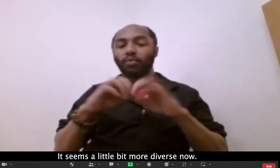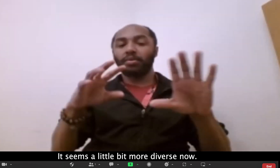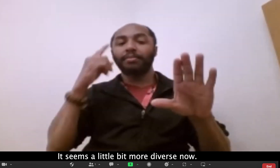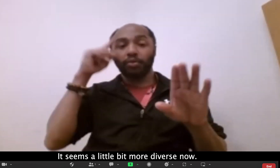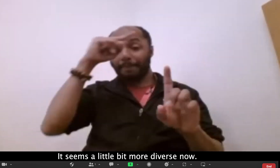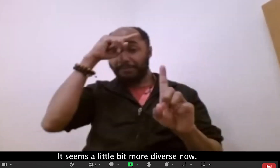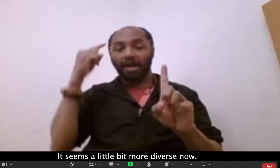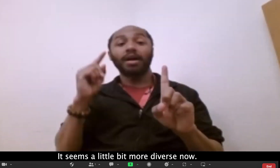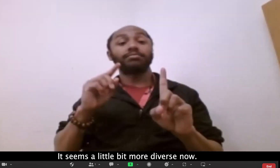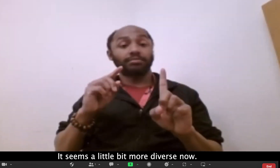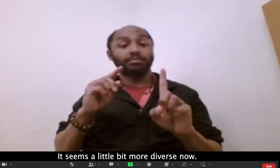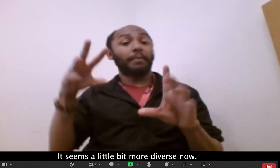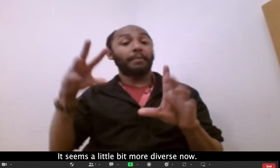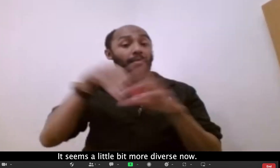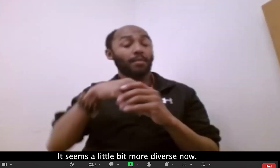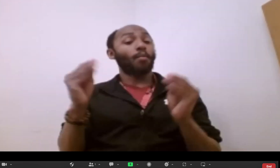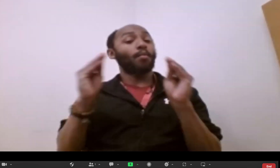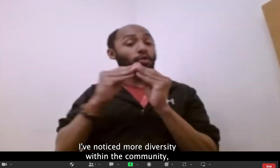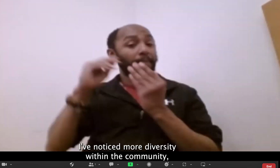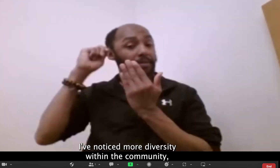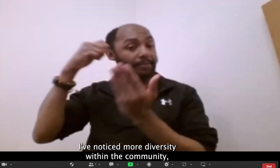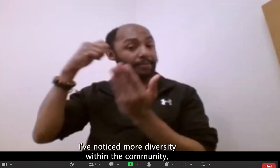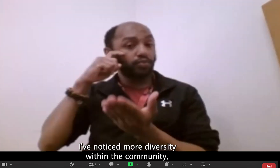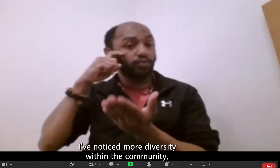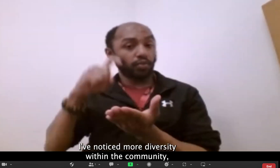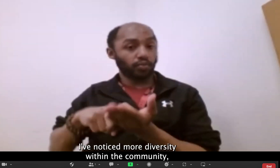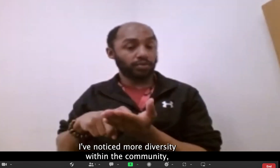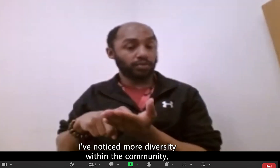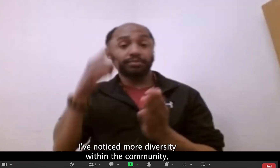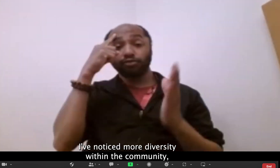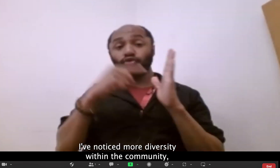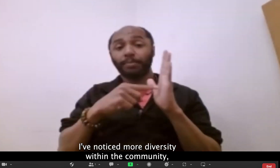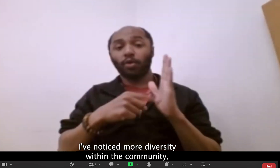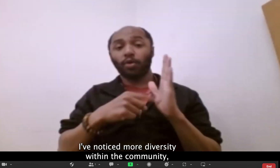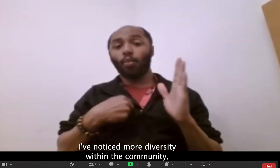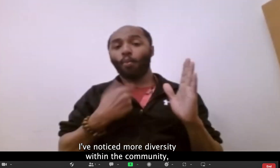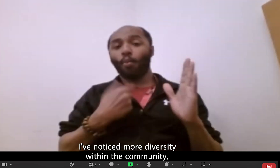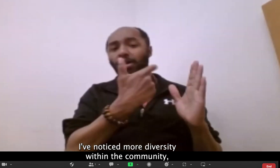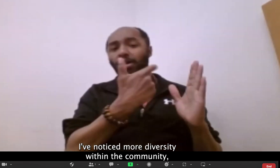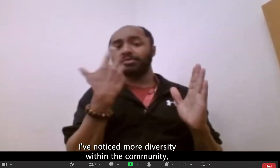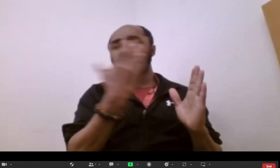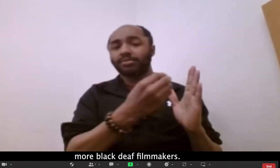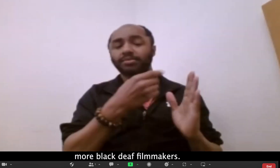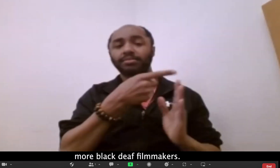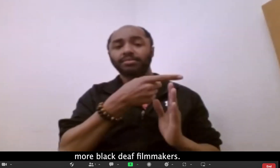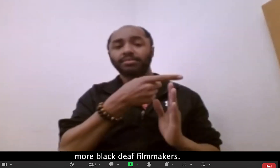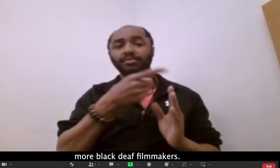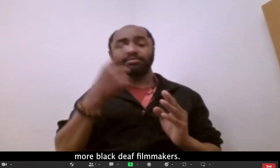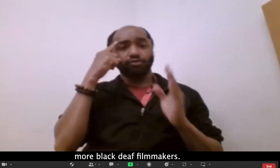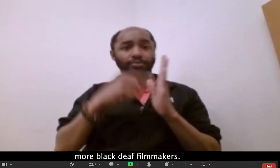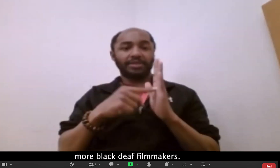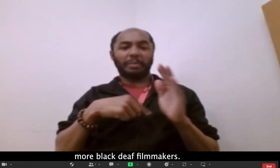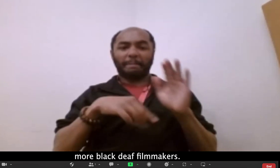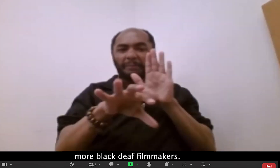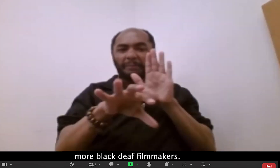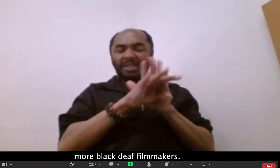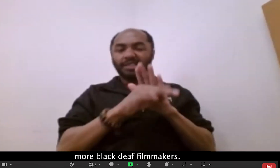It seems a little bit more diverse now. I've noticed more diversity within the community, more black deaf